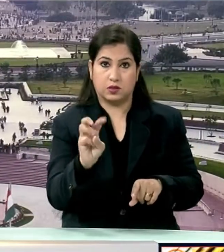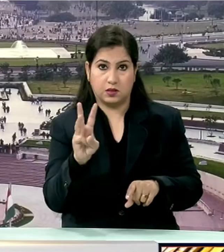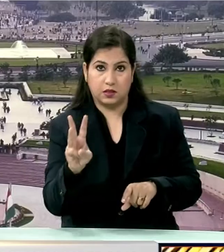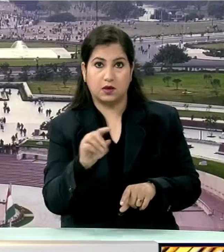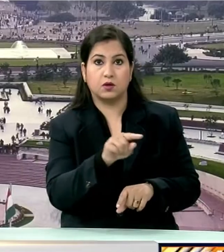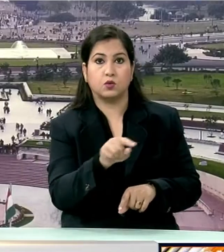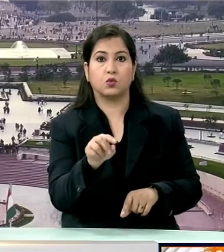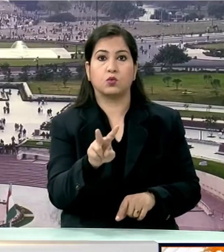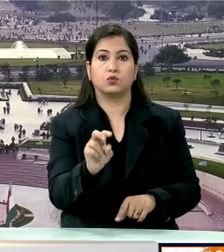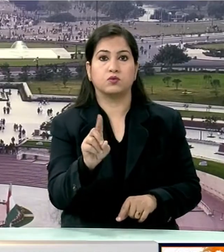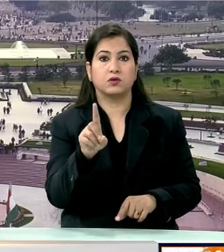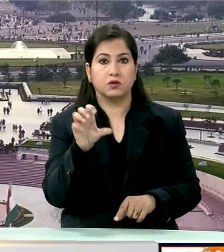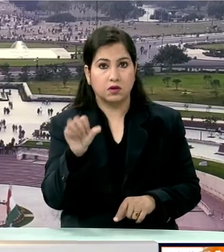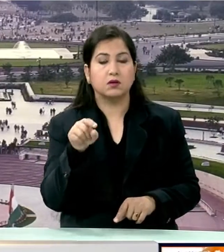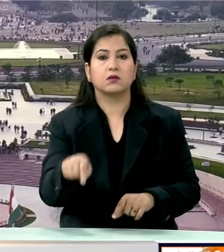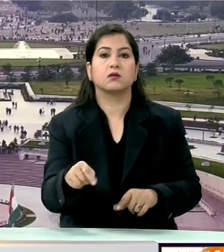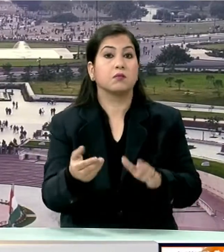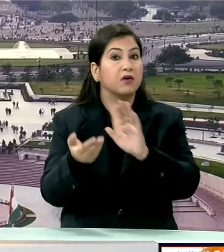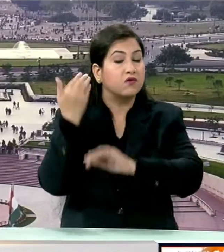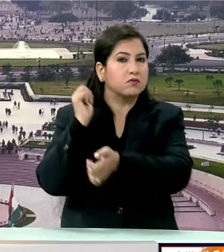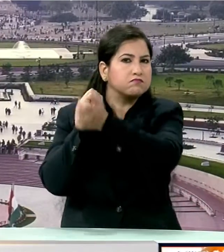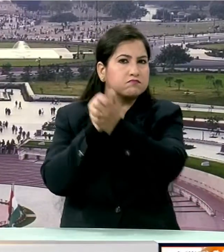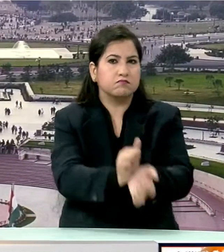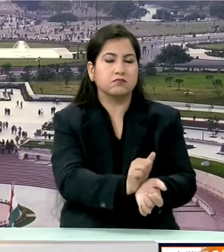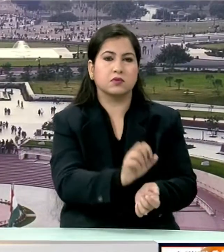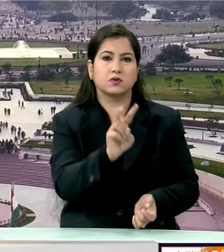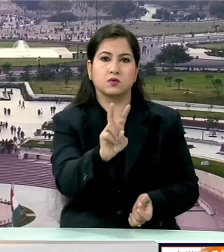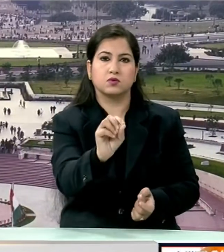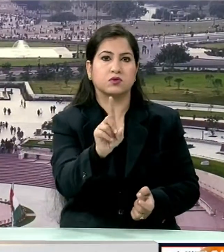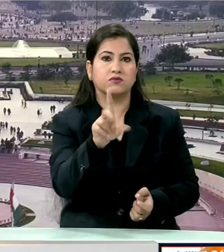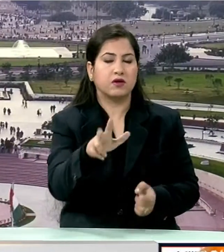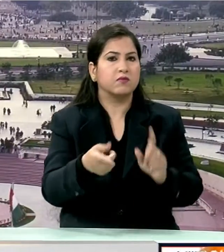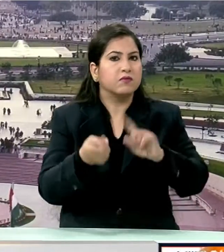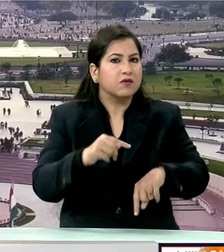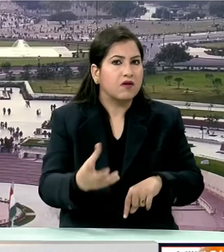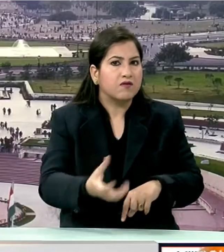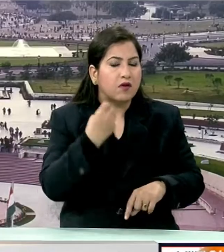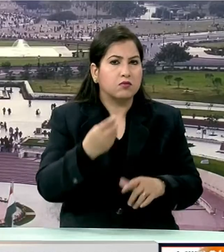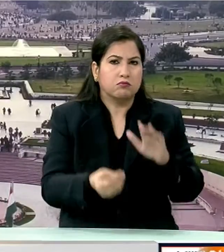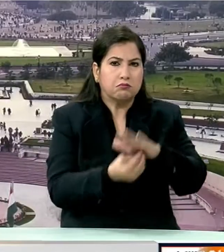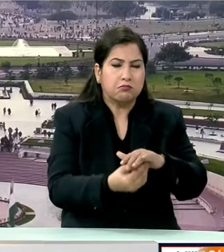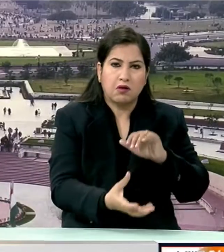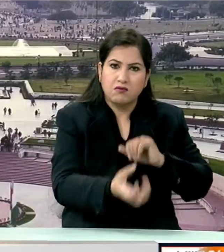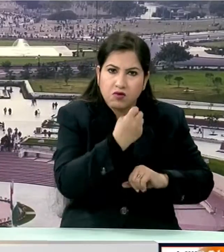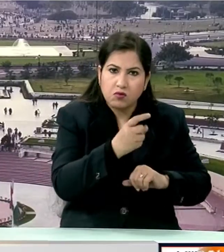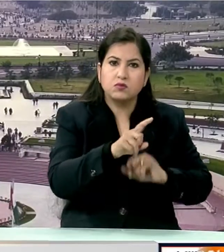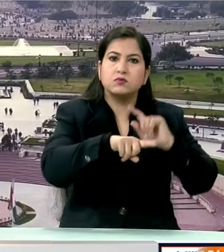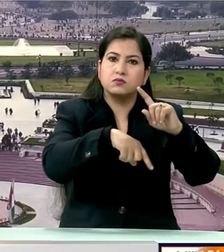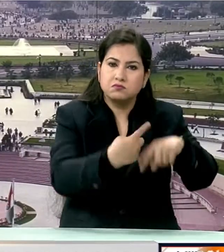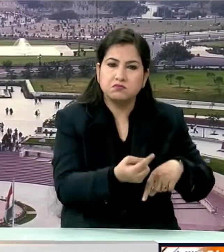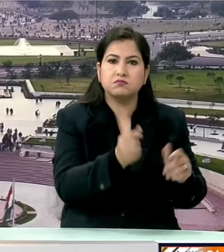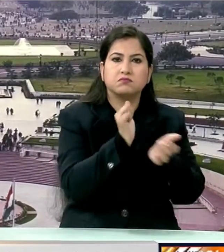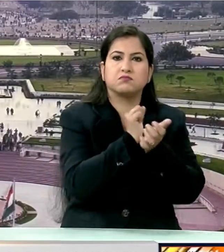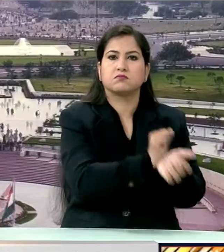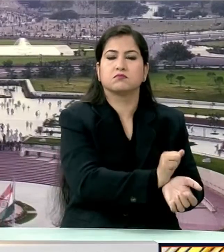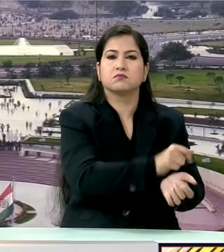2003 to 2010, Lula was imprisoned in 2018 after being found guilty of receiving bribes from construction companies